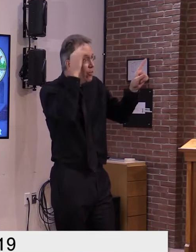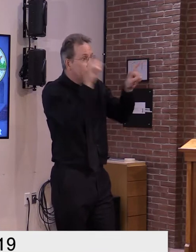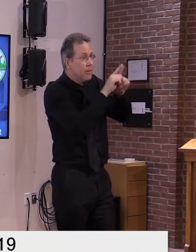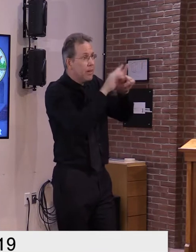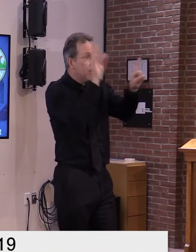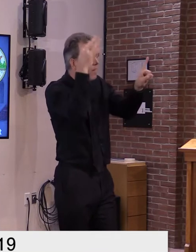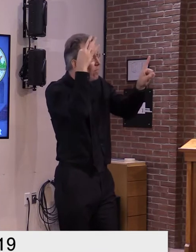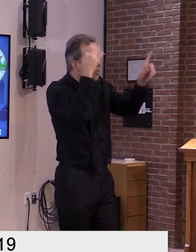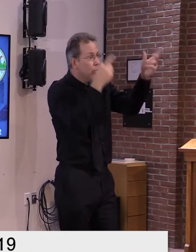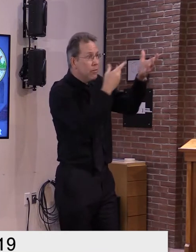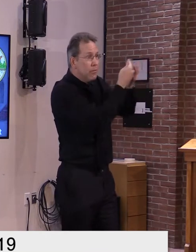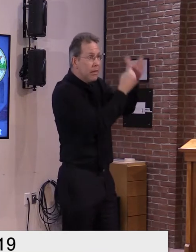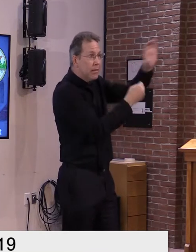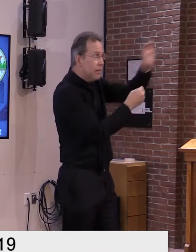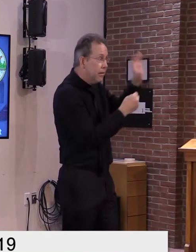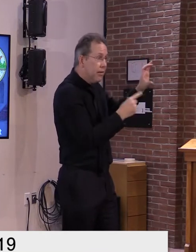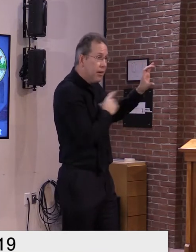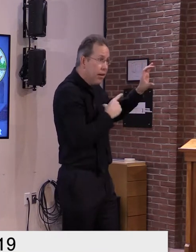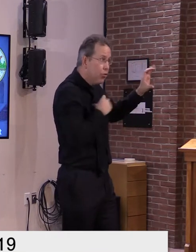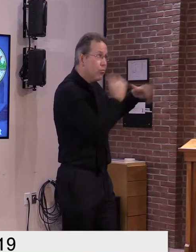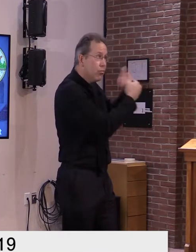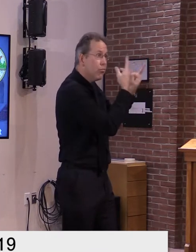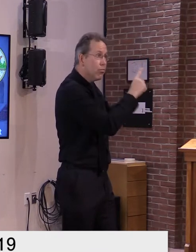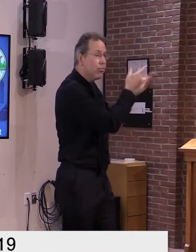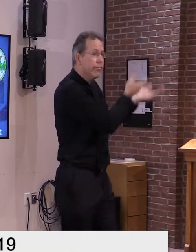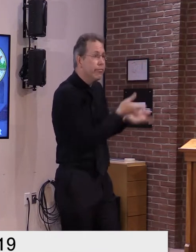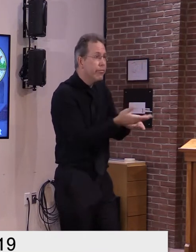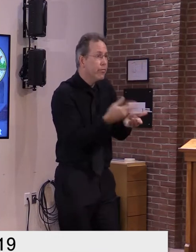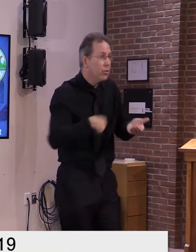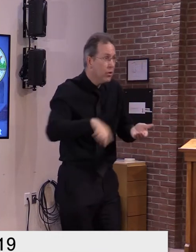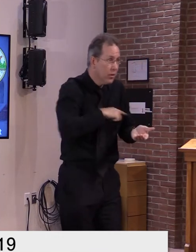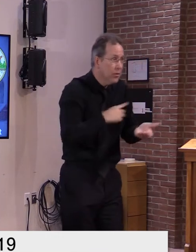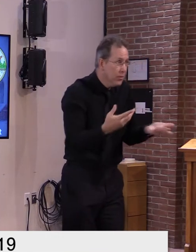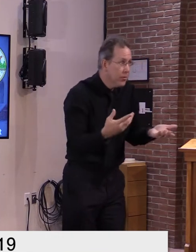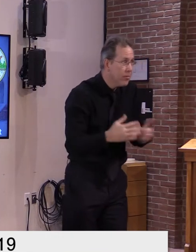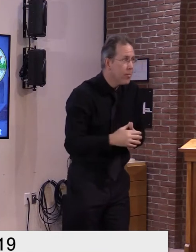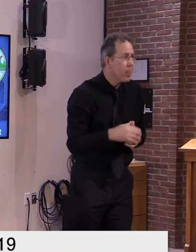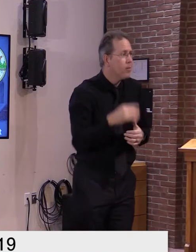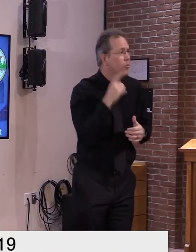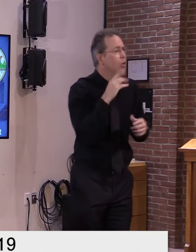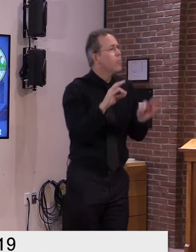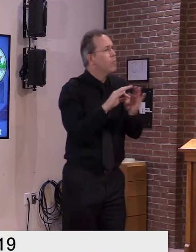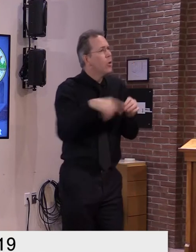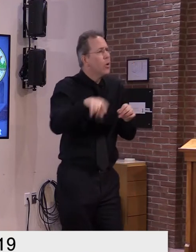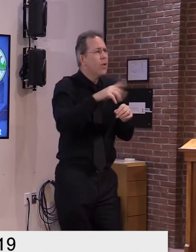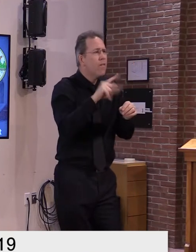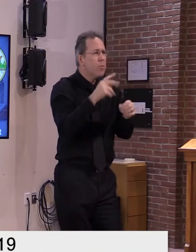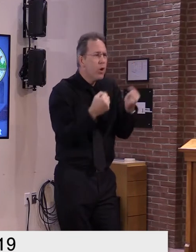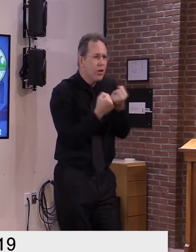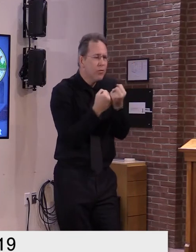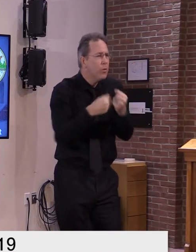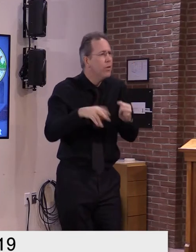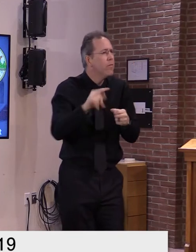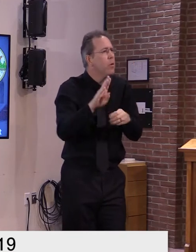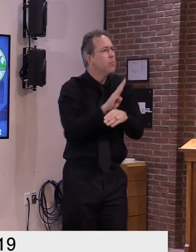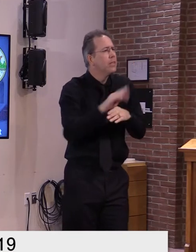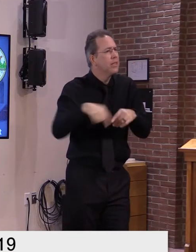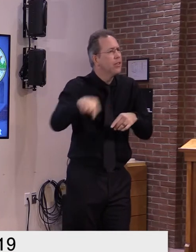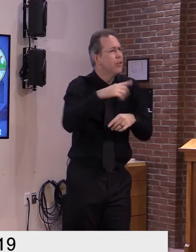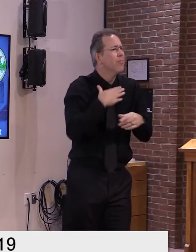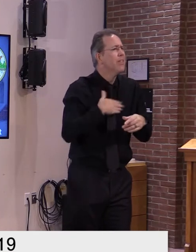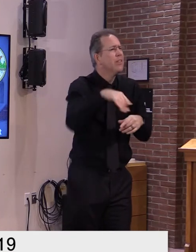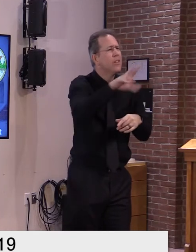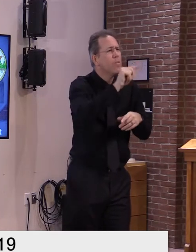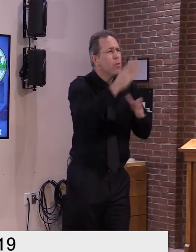to continue to support our local businesses. Be kind to each other, wear a mask, and follow the guidelines in place.